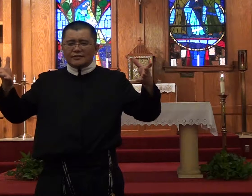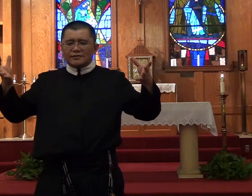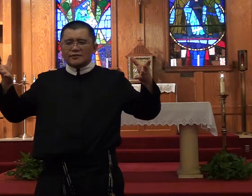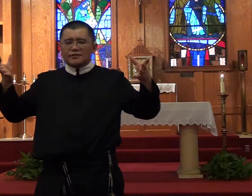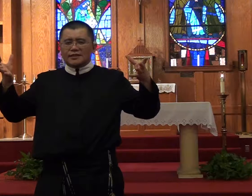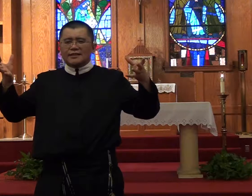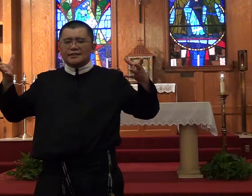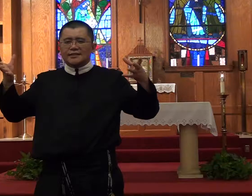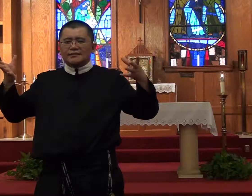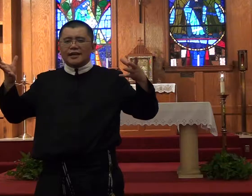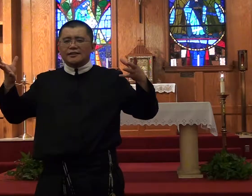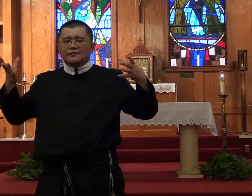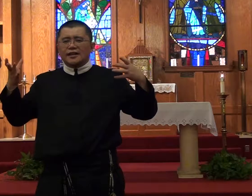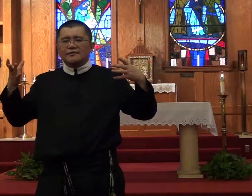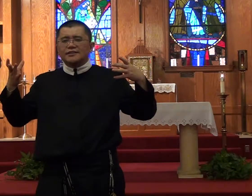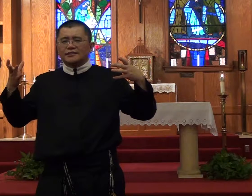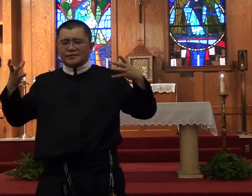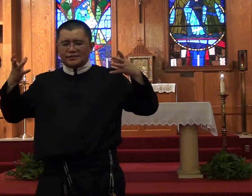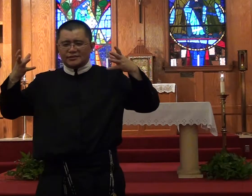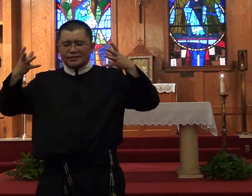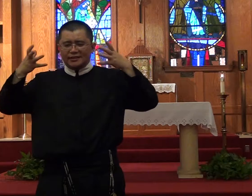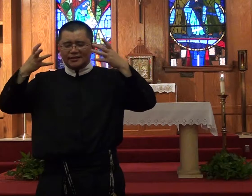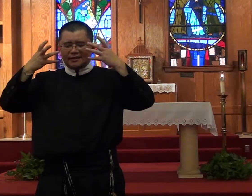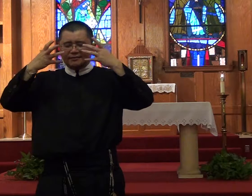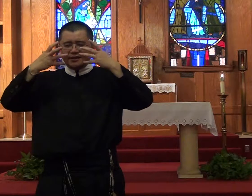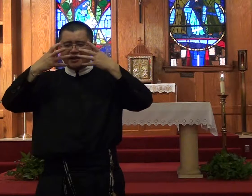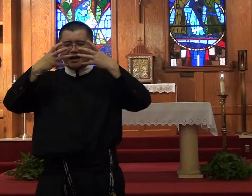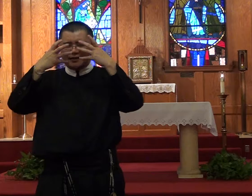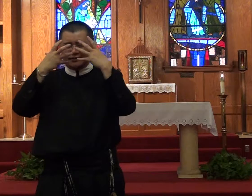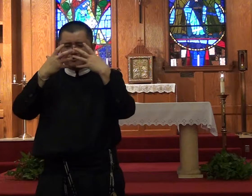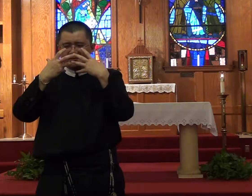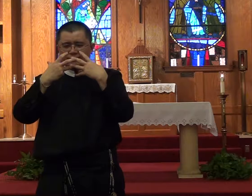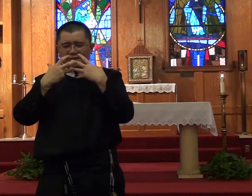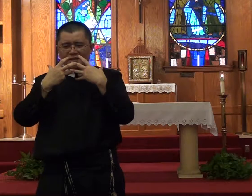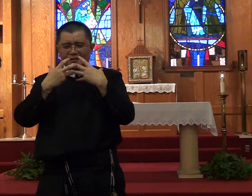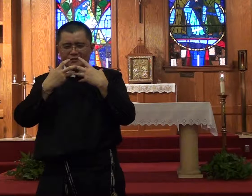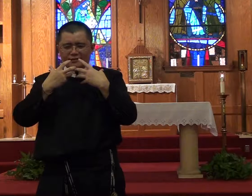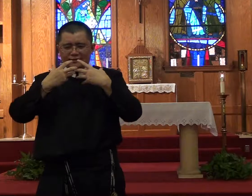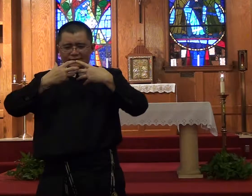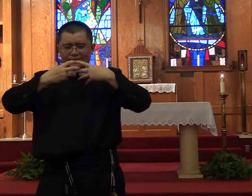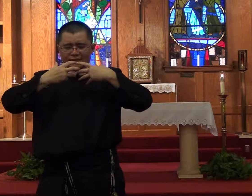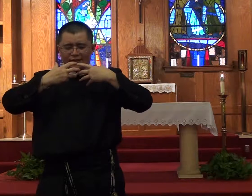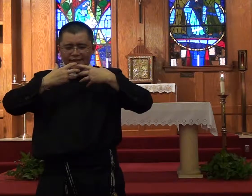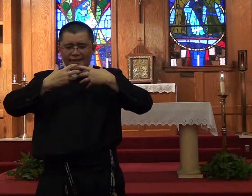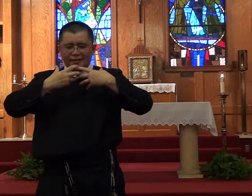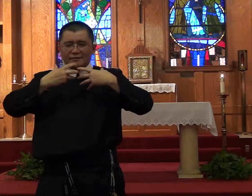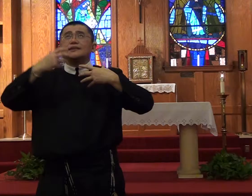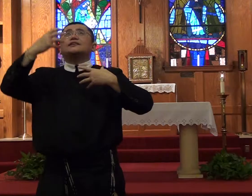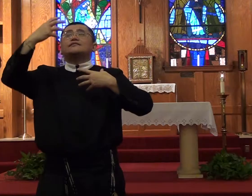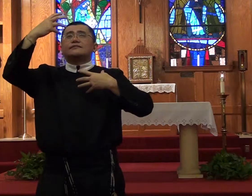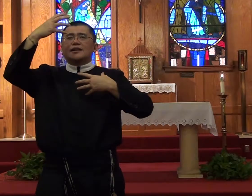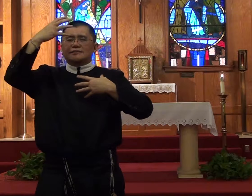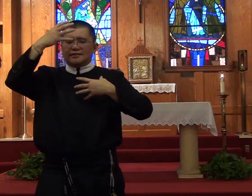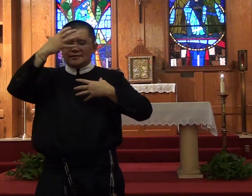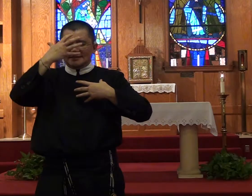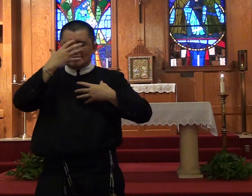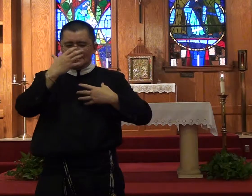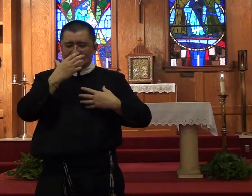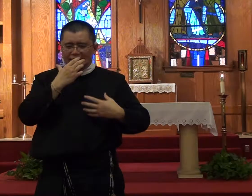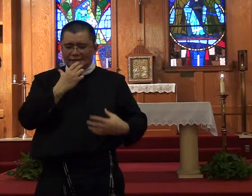the Lord, the creator of heaven and earth, is coming down. coming down from heaven.